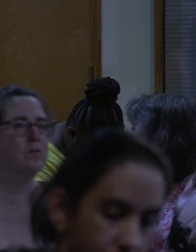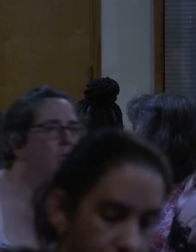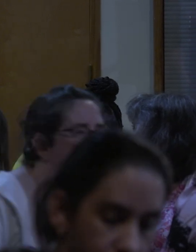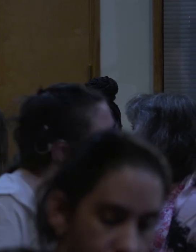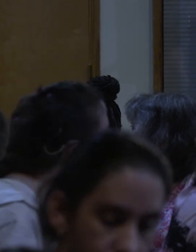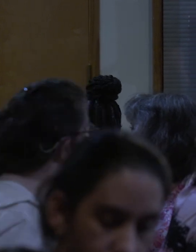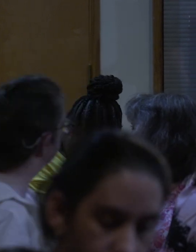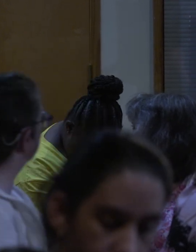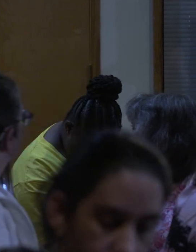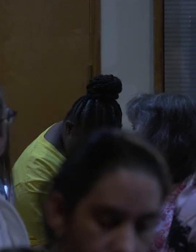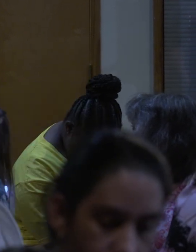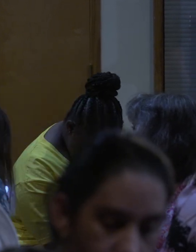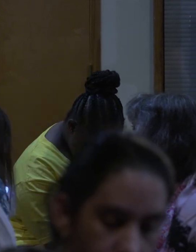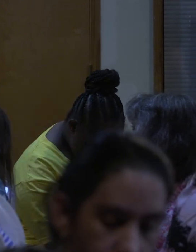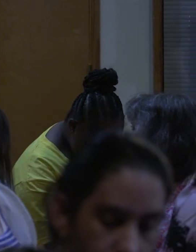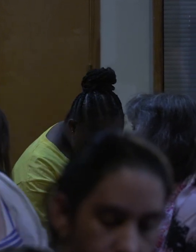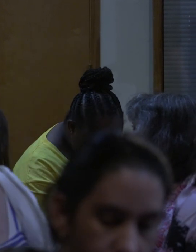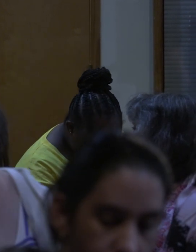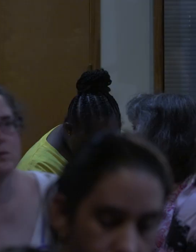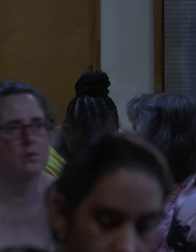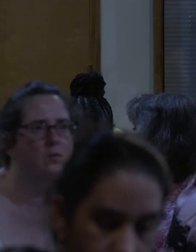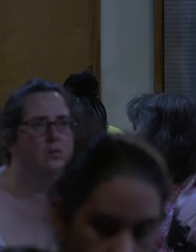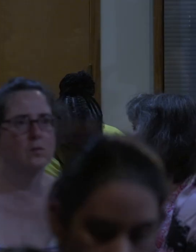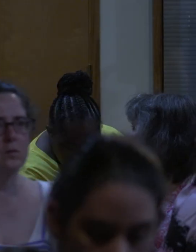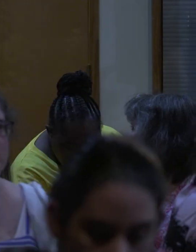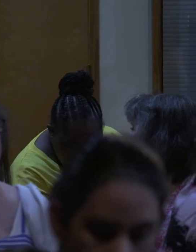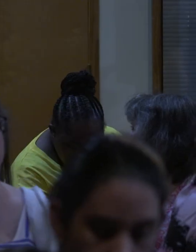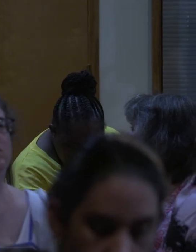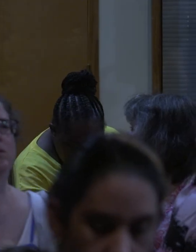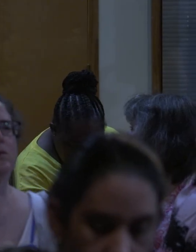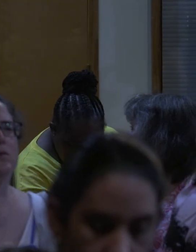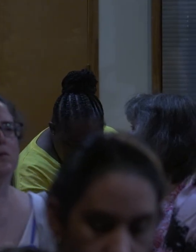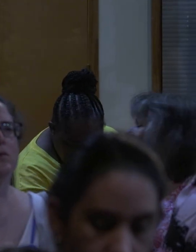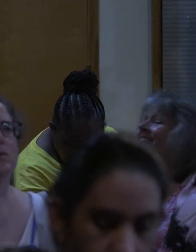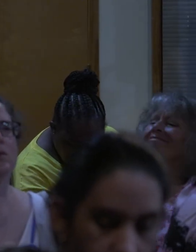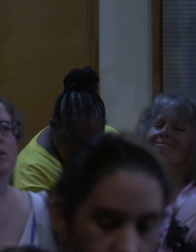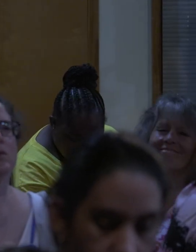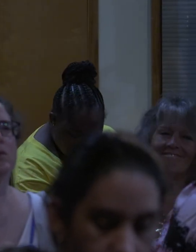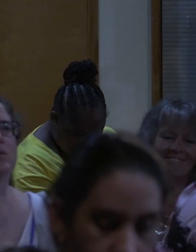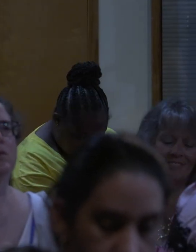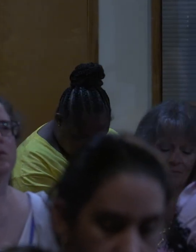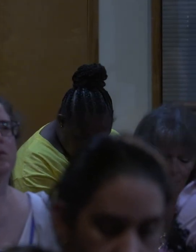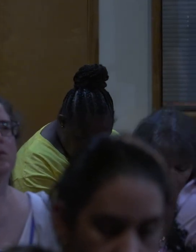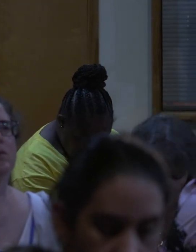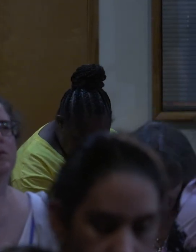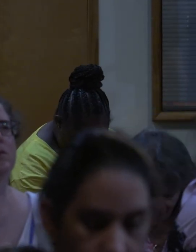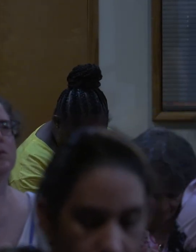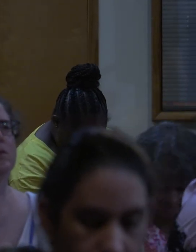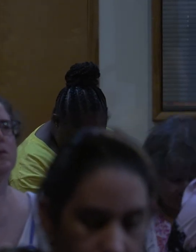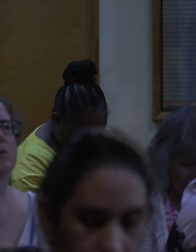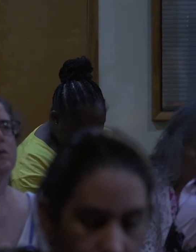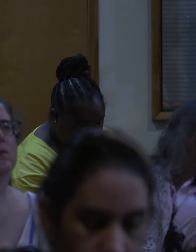professor tendency to fail my writing because they thought my writing was crap. So even though I took all